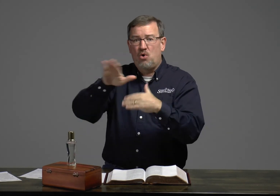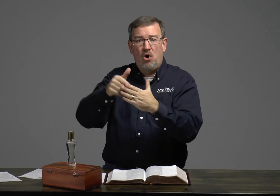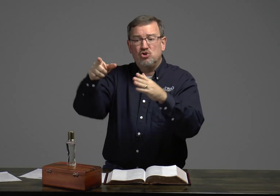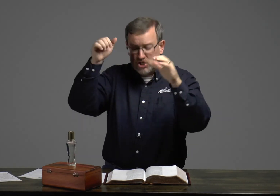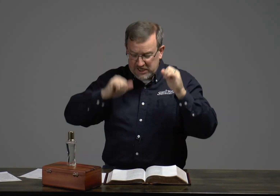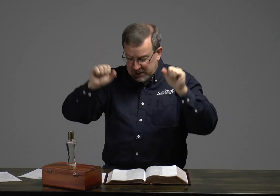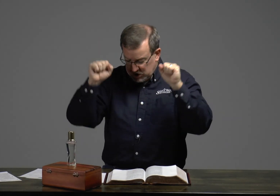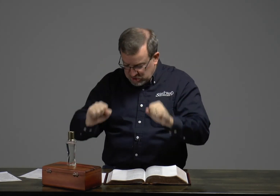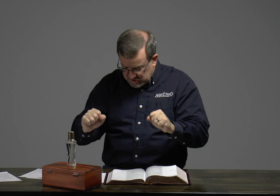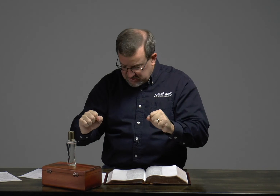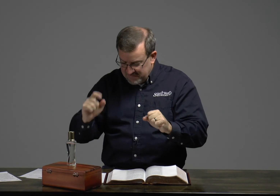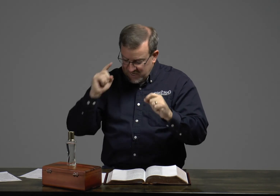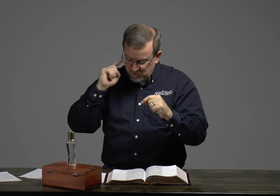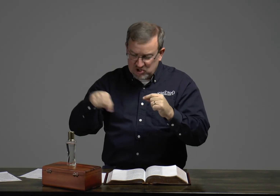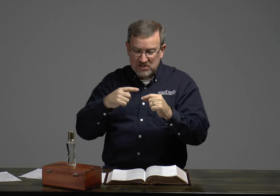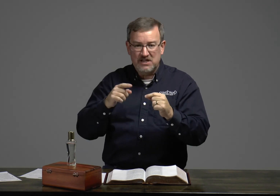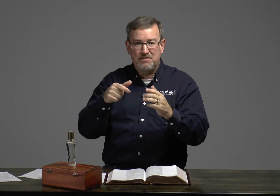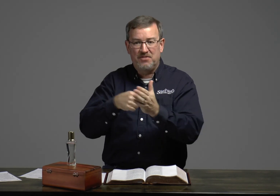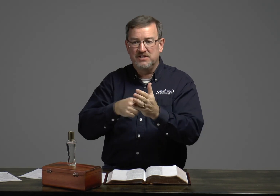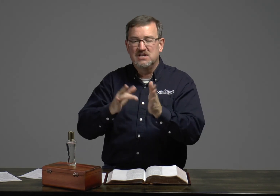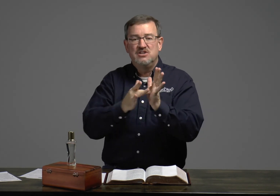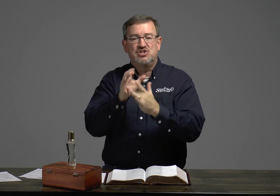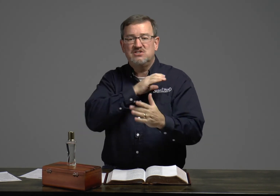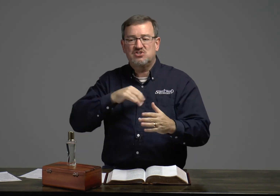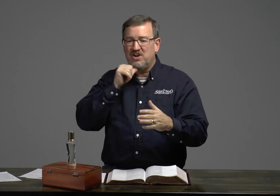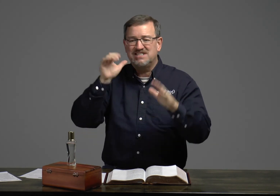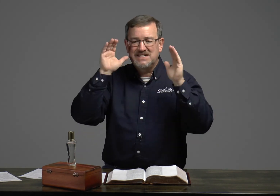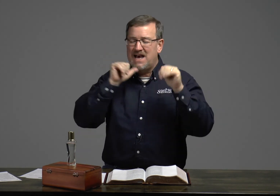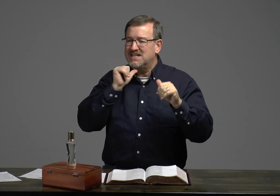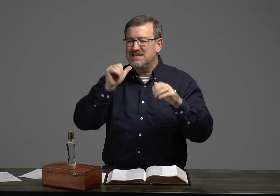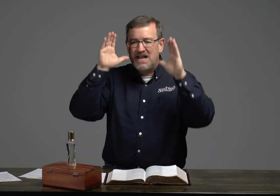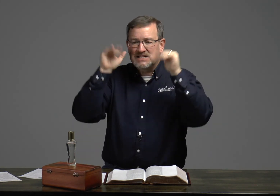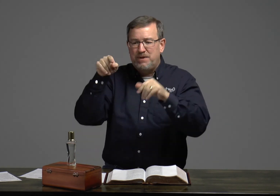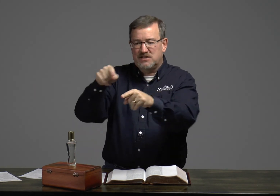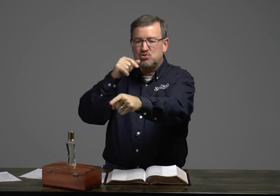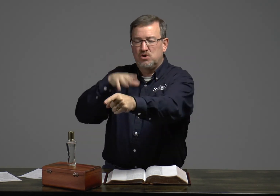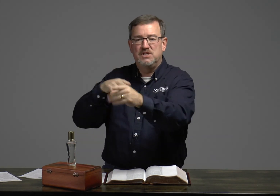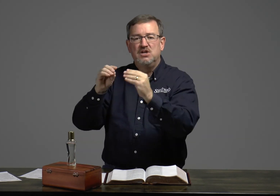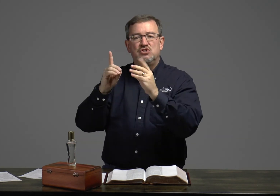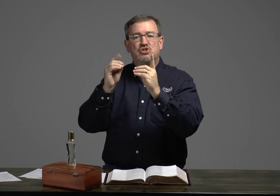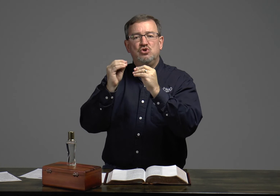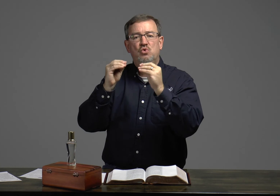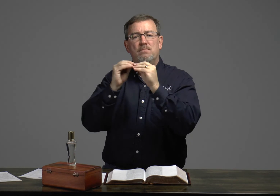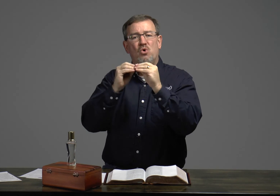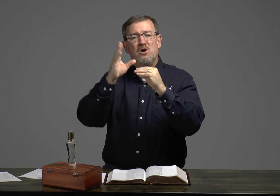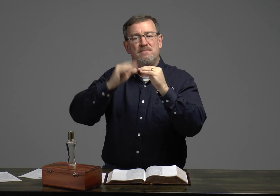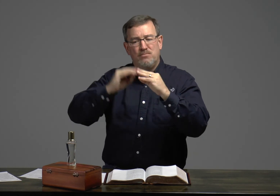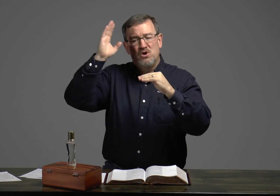all she could. I want you to think about this. Jesus Christ did not expect this woman to do more